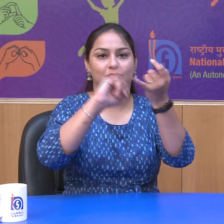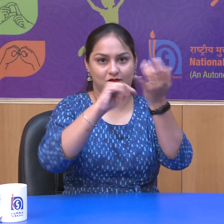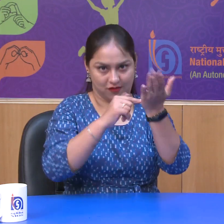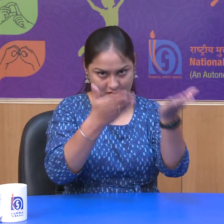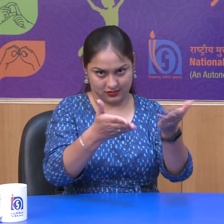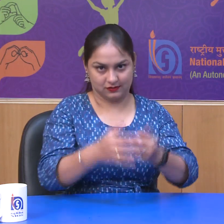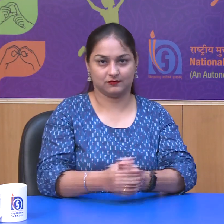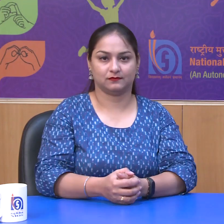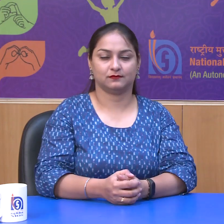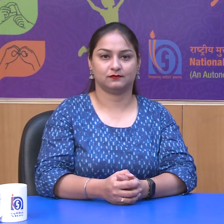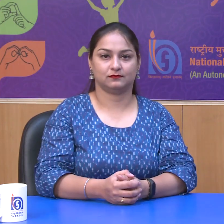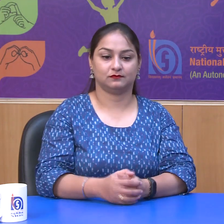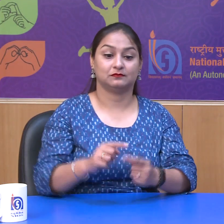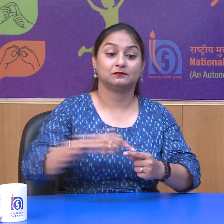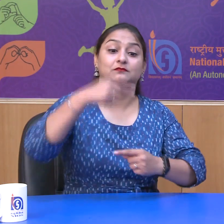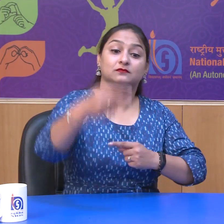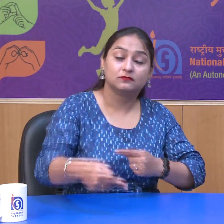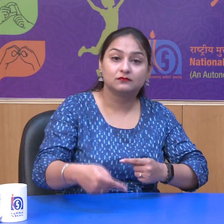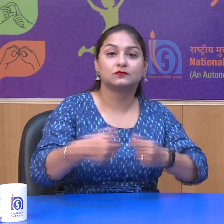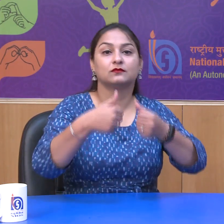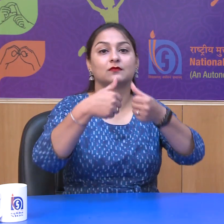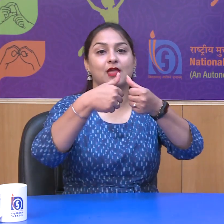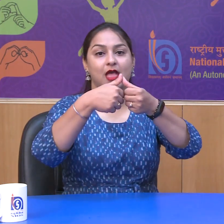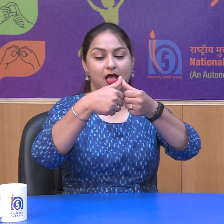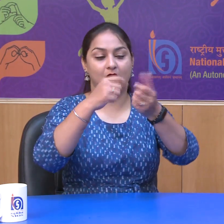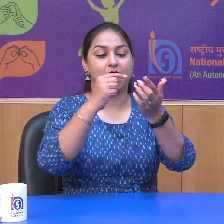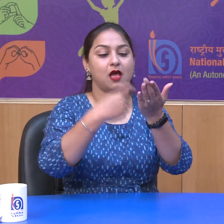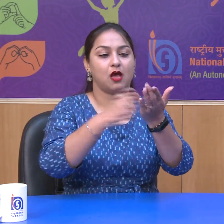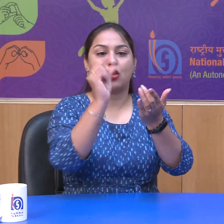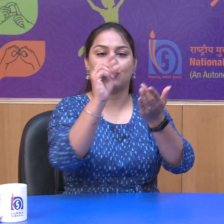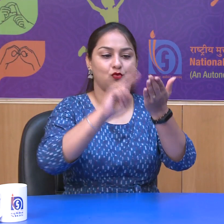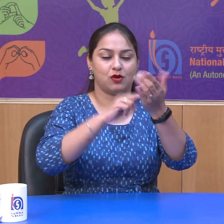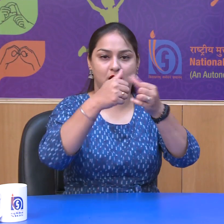to Arunachal Pradesh in the northeast.